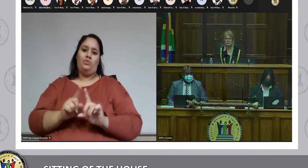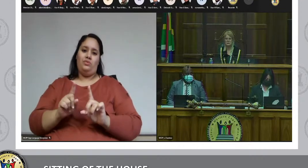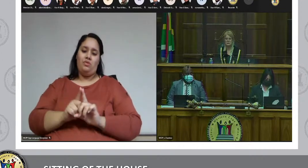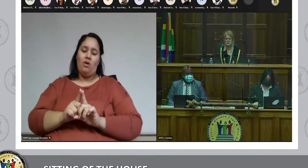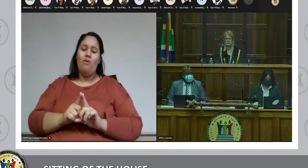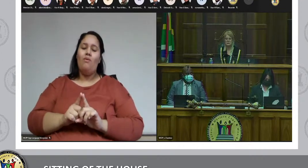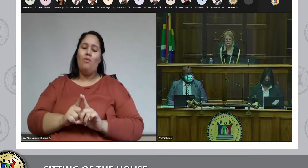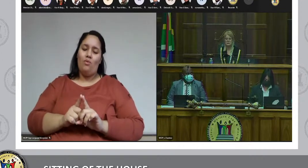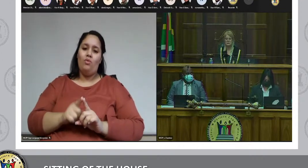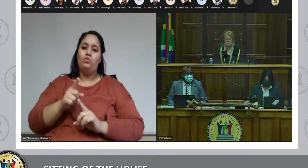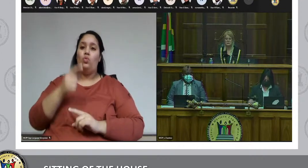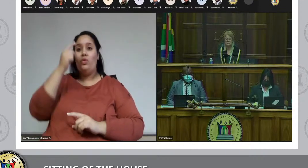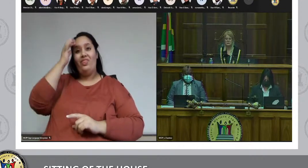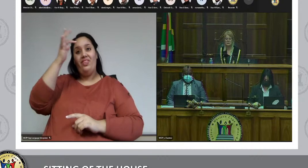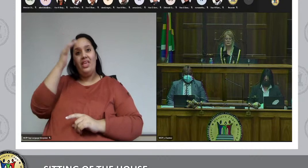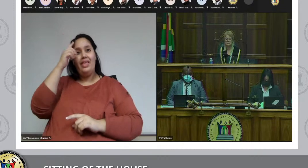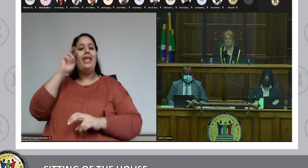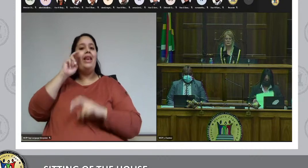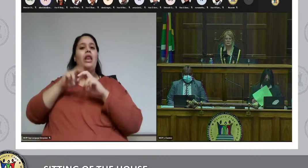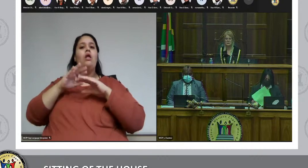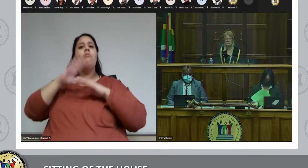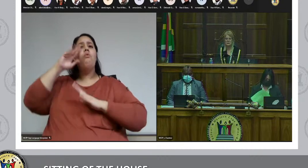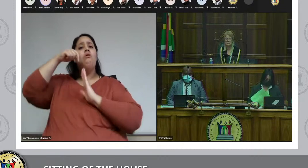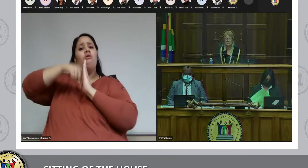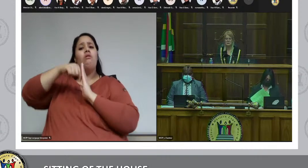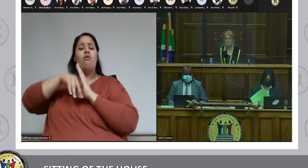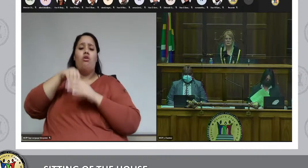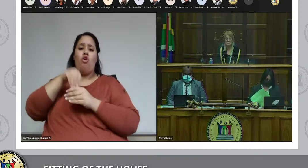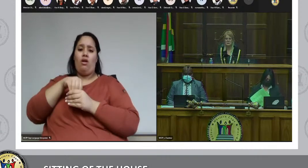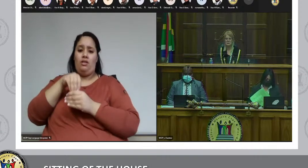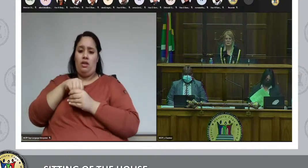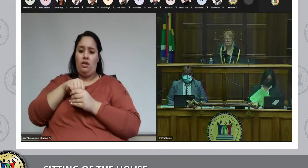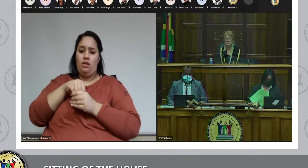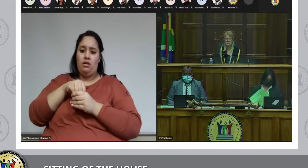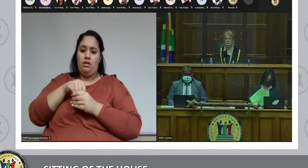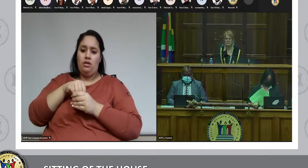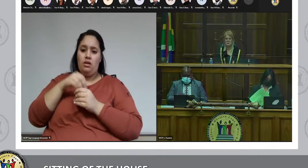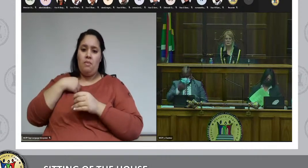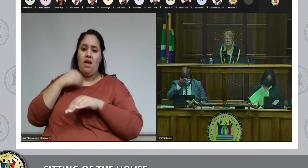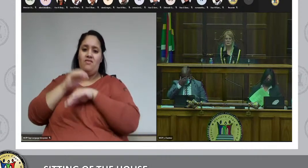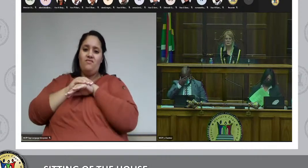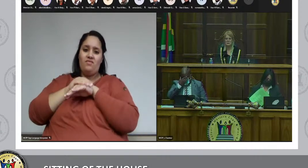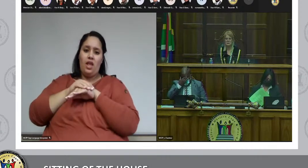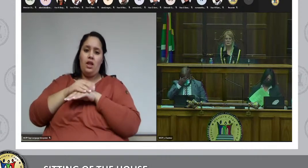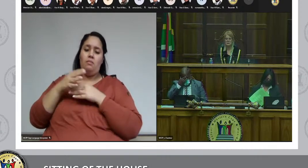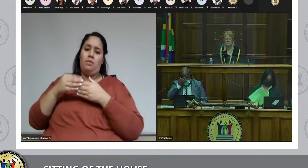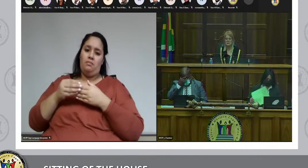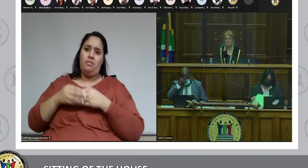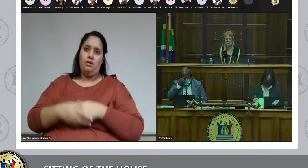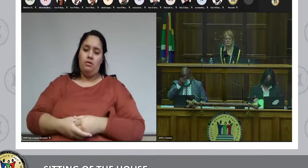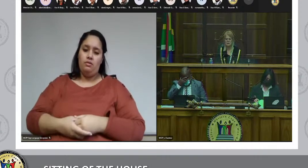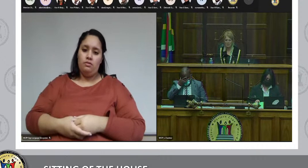your thinking should be far more contextual, my dear intellectual Honorable Member.